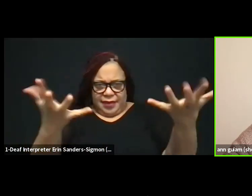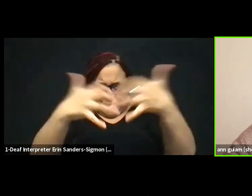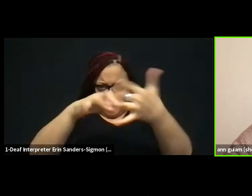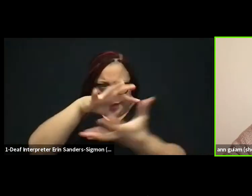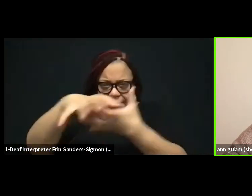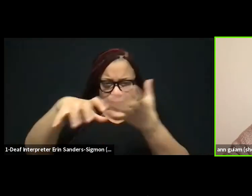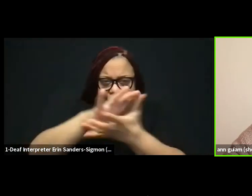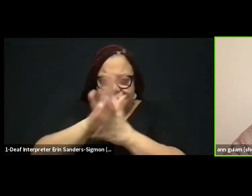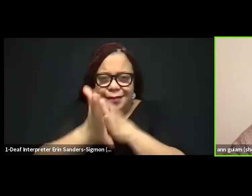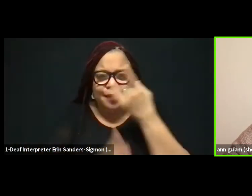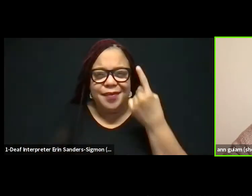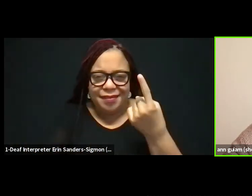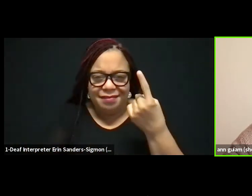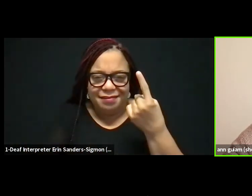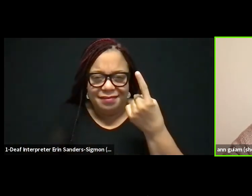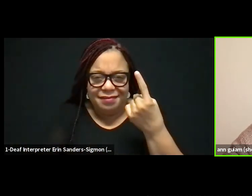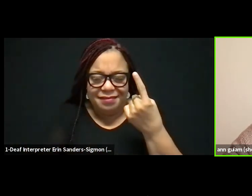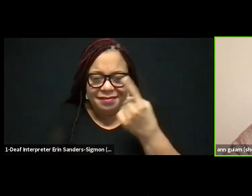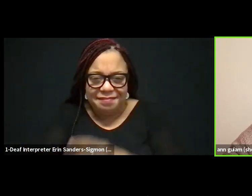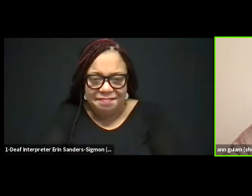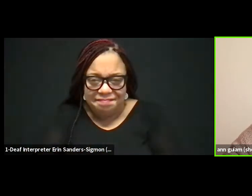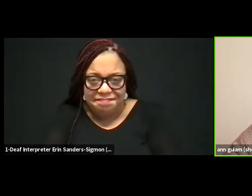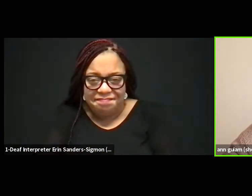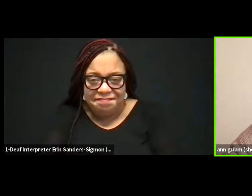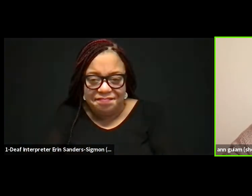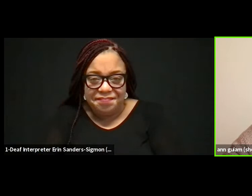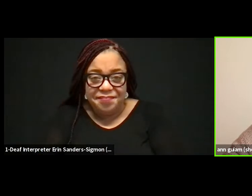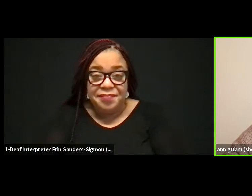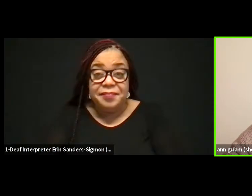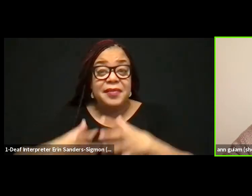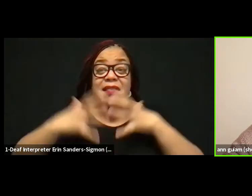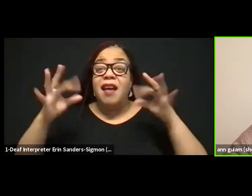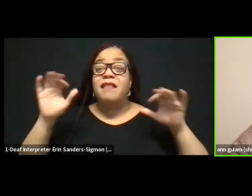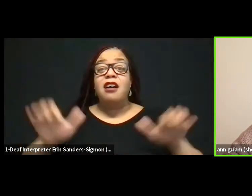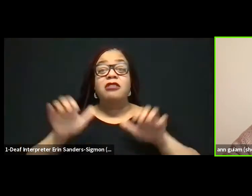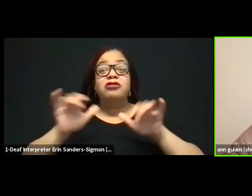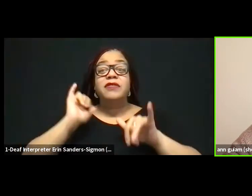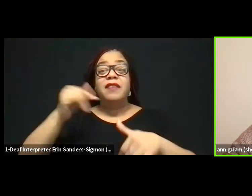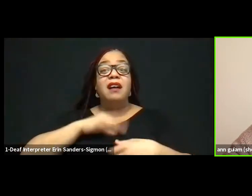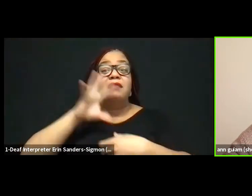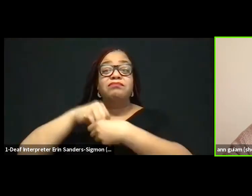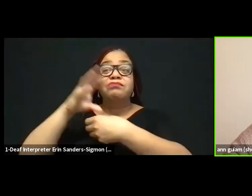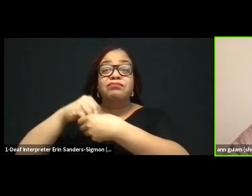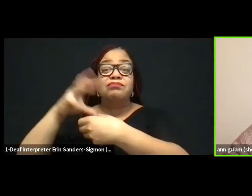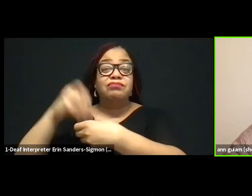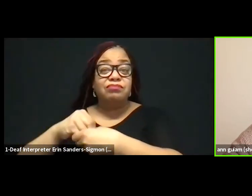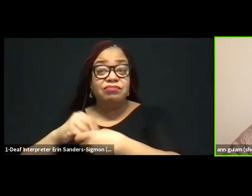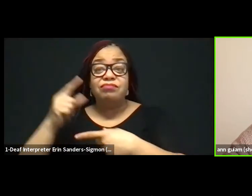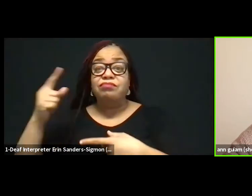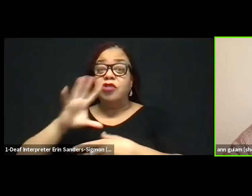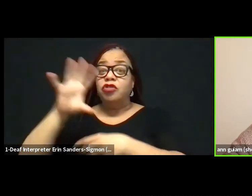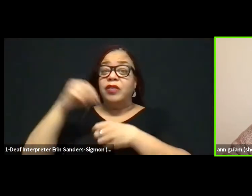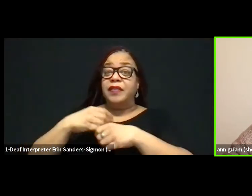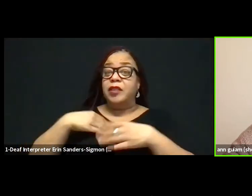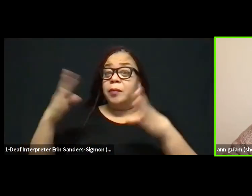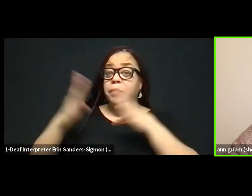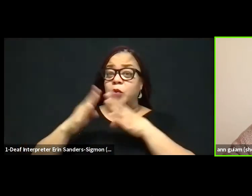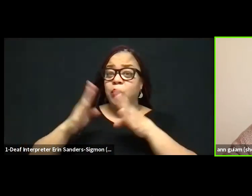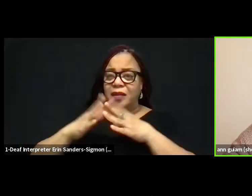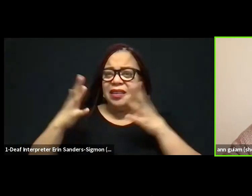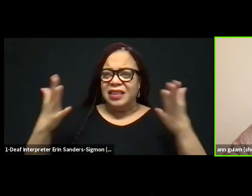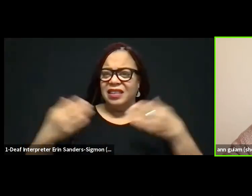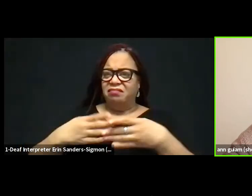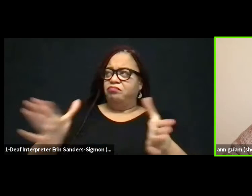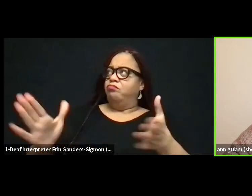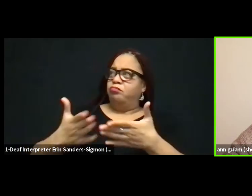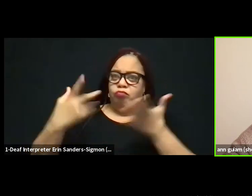community has extended and showed what activism can look and sound and feel like. And being part of those movements definitely